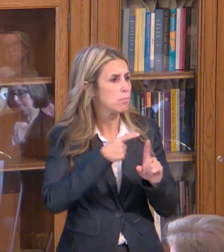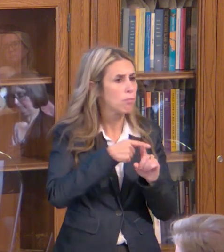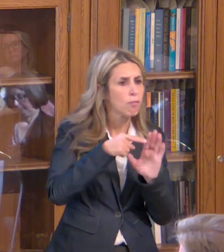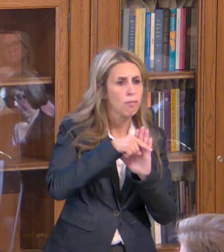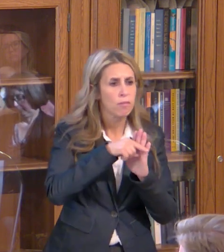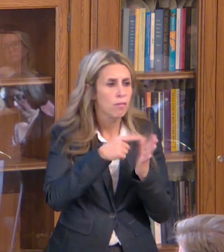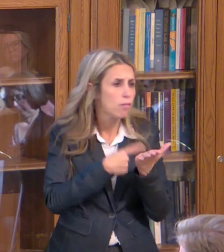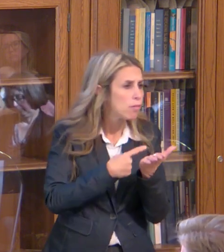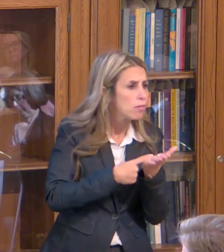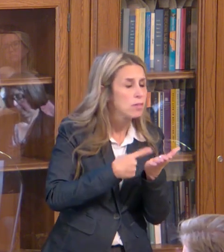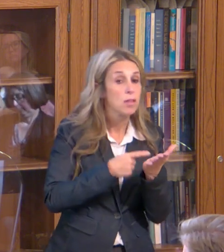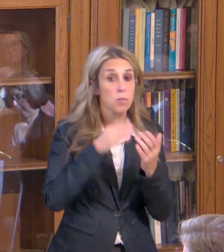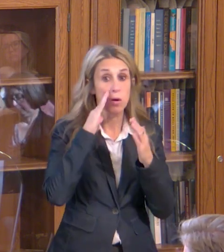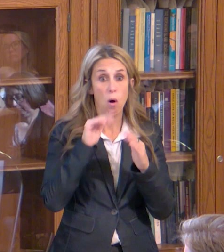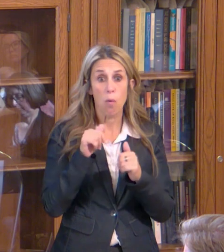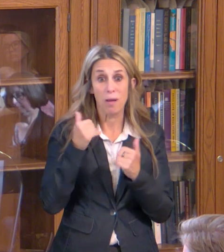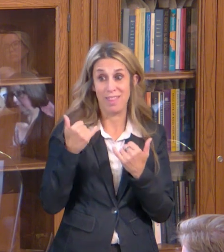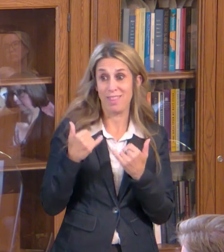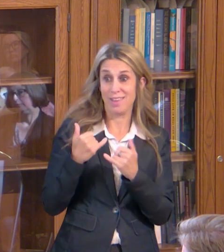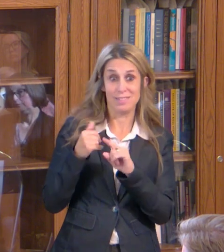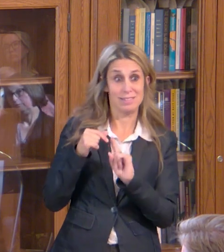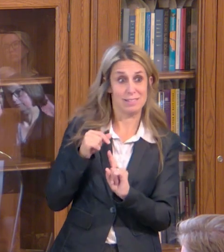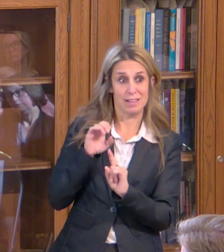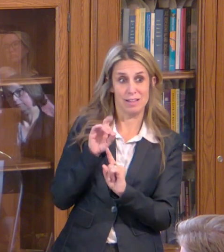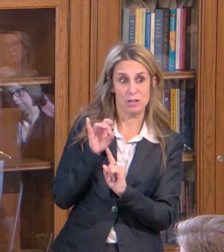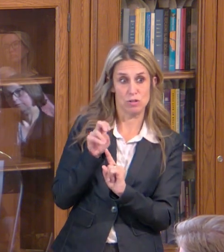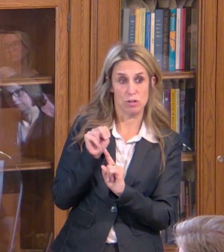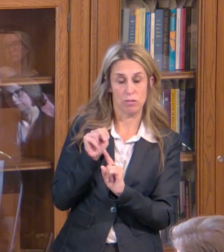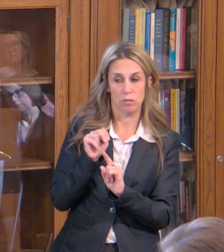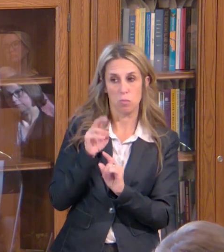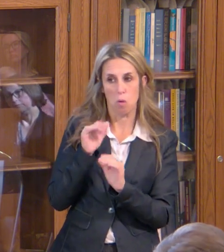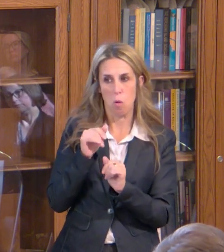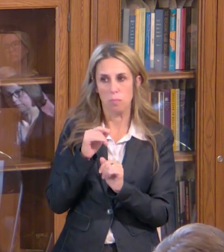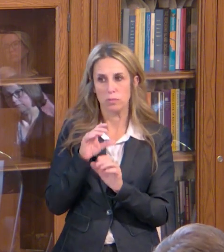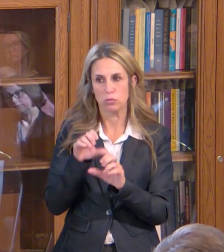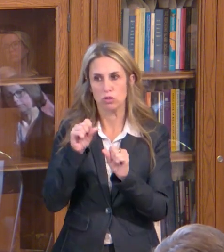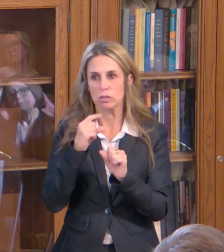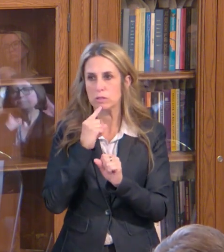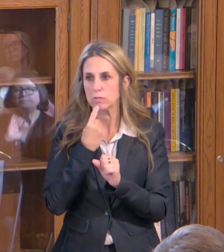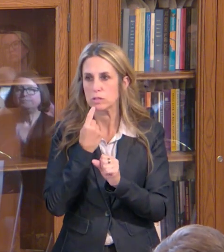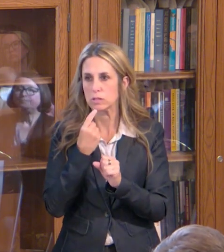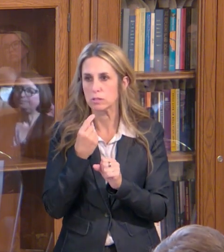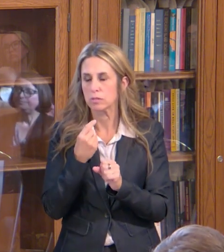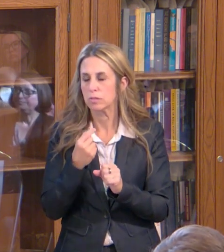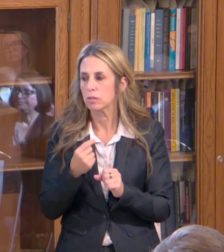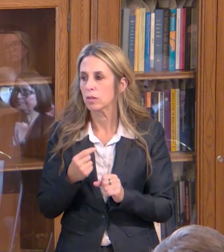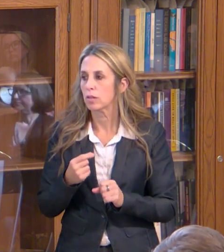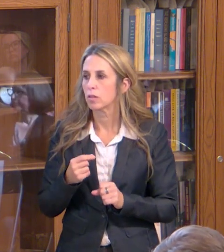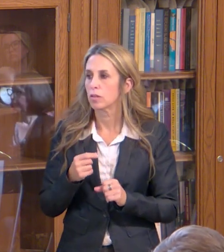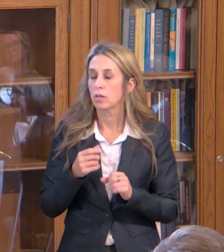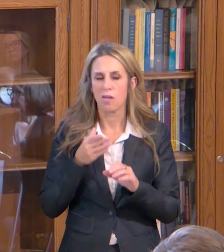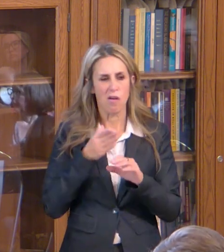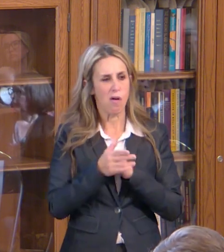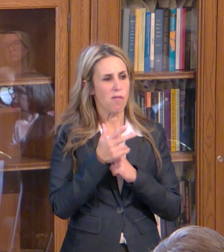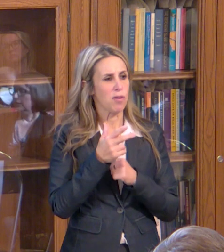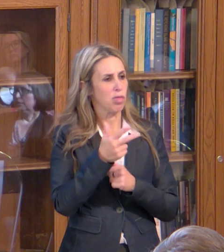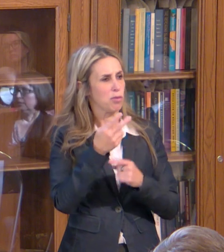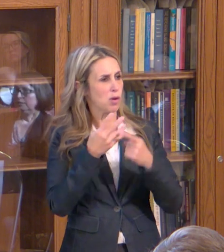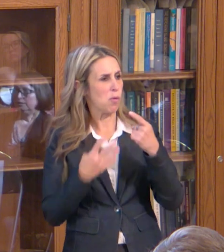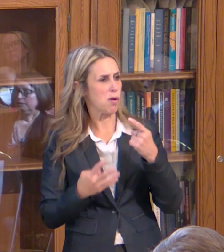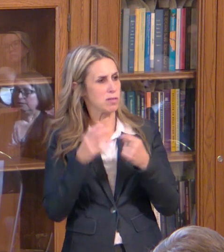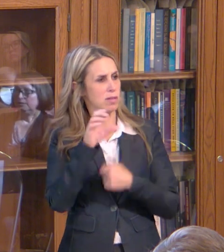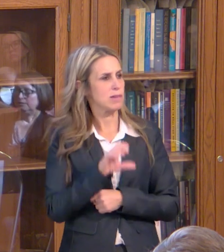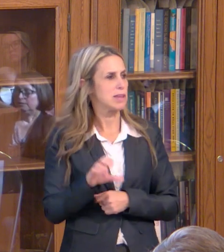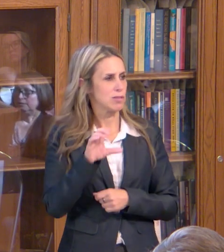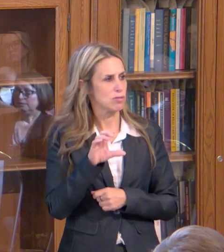addition indicates how seriously we took their comments and thinking about from Slavery to Freedom over 34 of